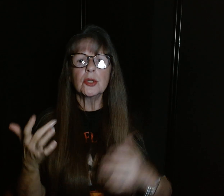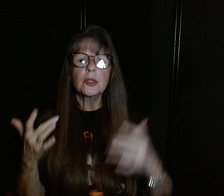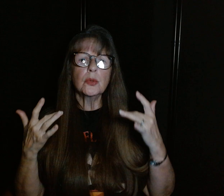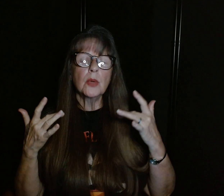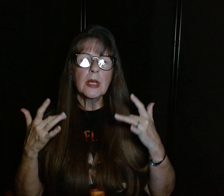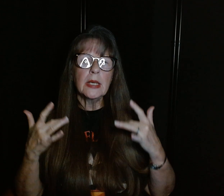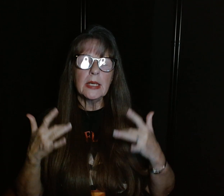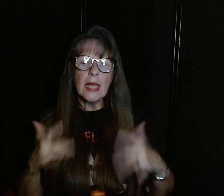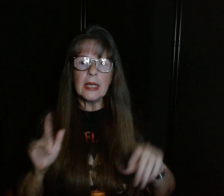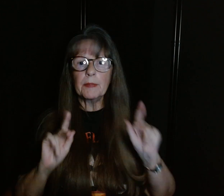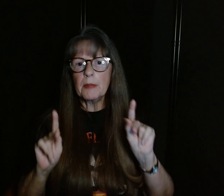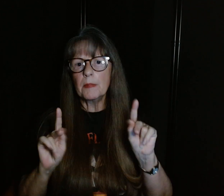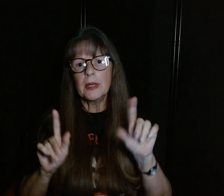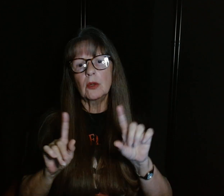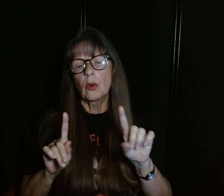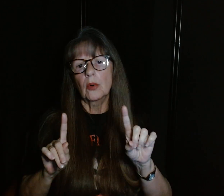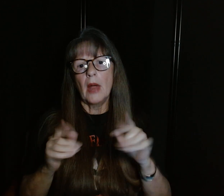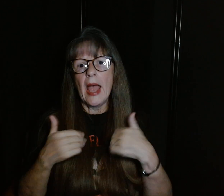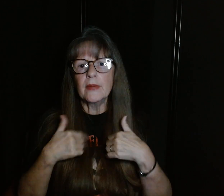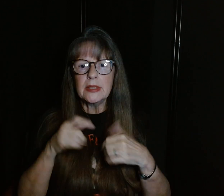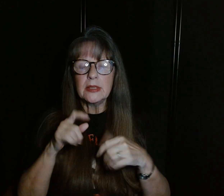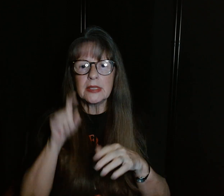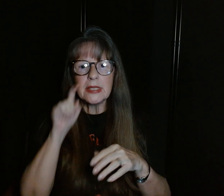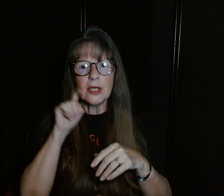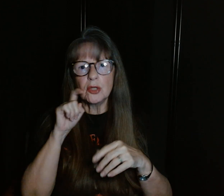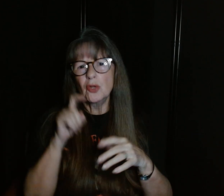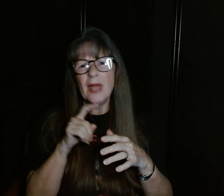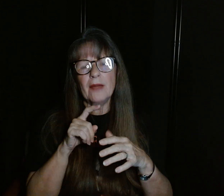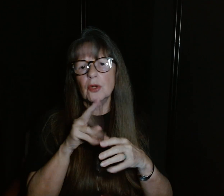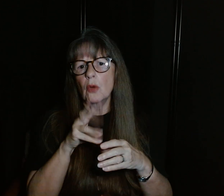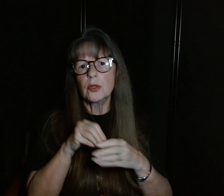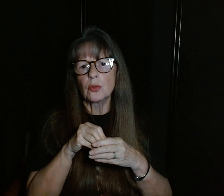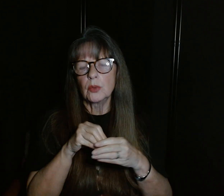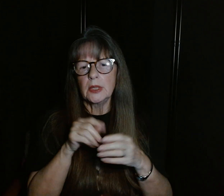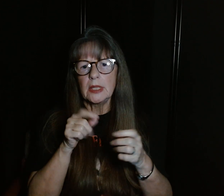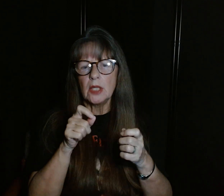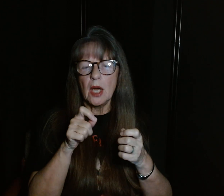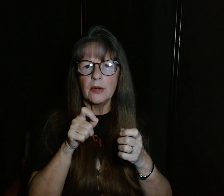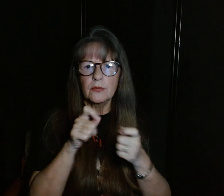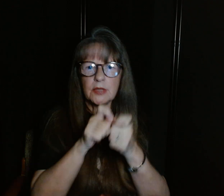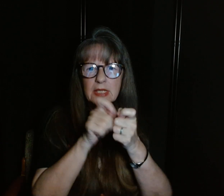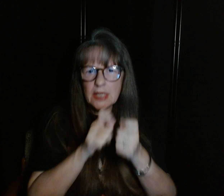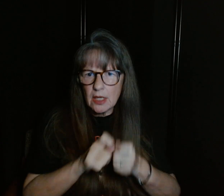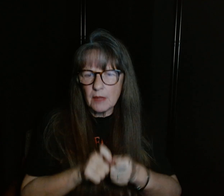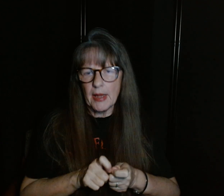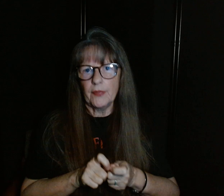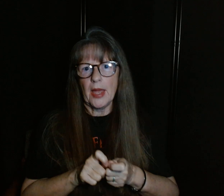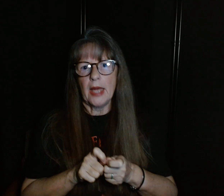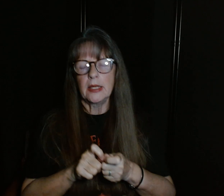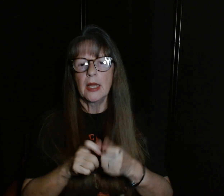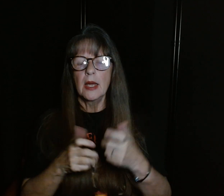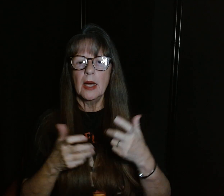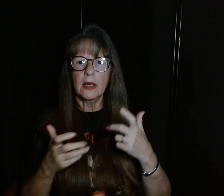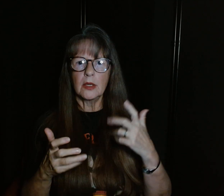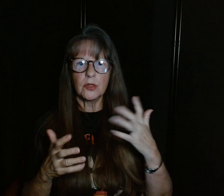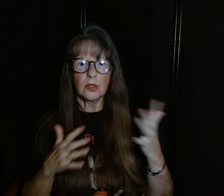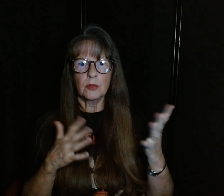do naked people, but or having sex, so you'd have to go into really a lot of detail about that. Because it could